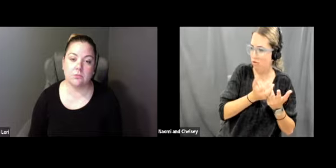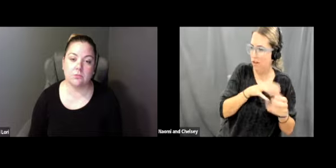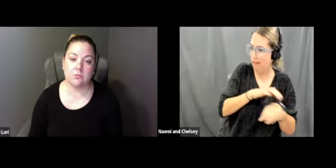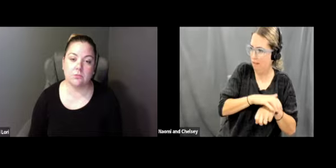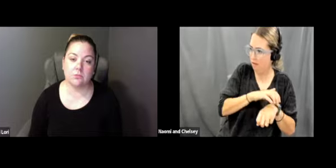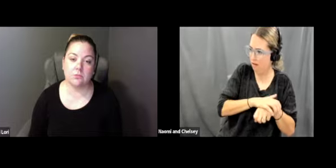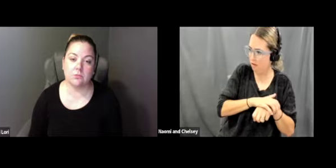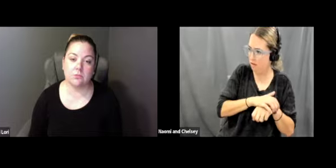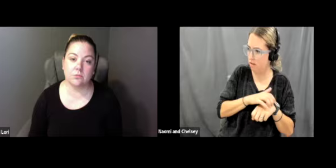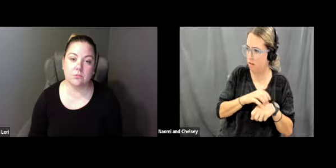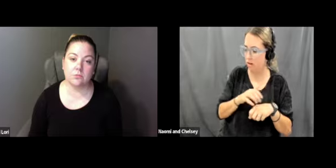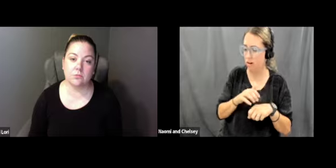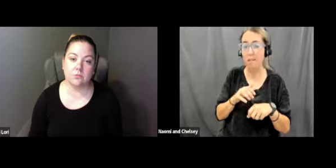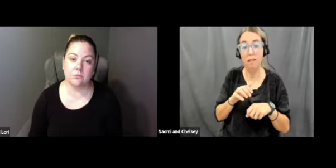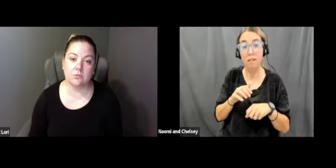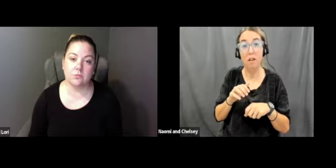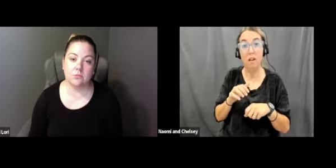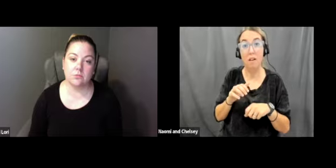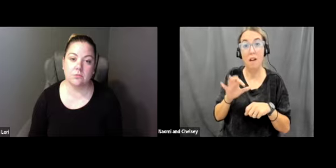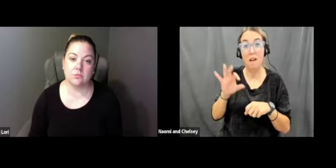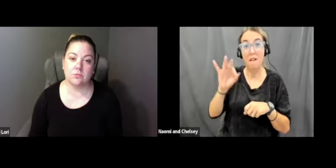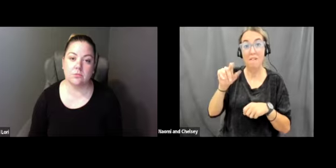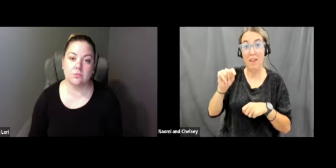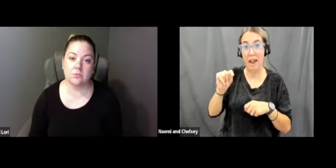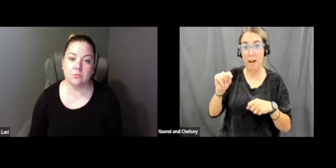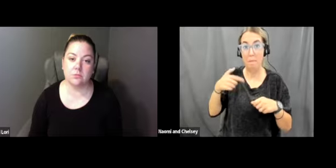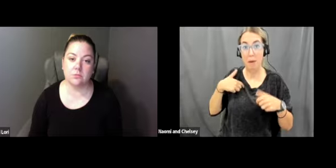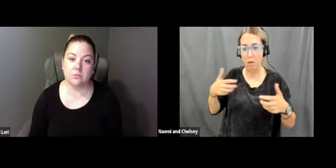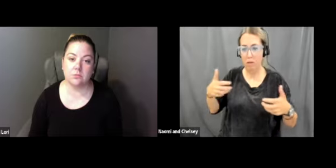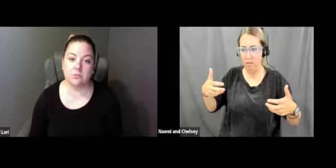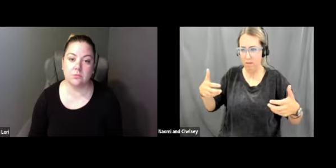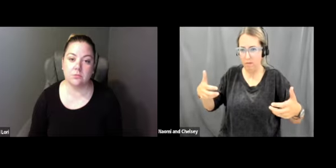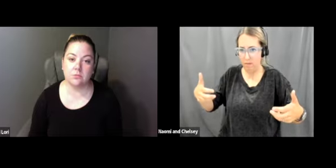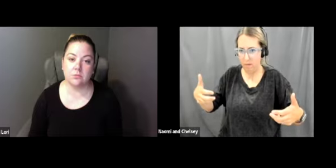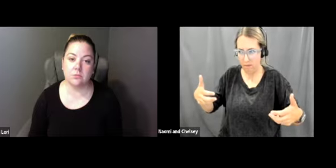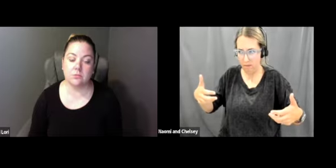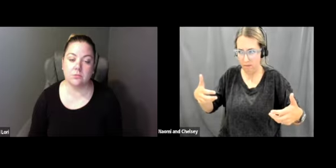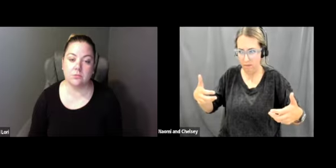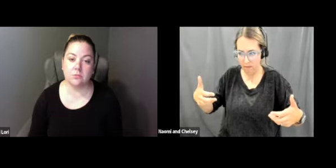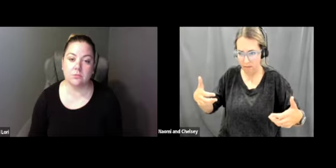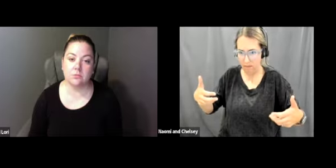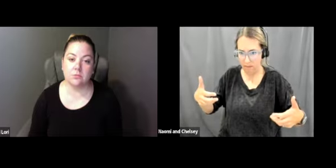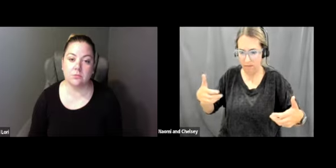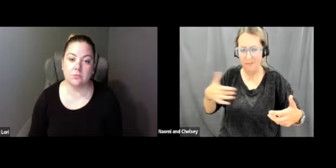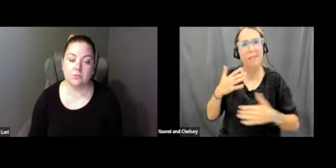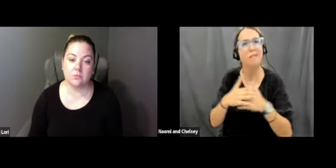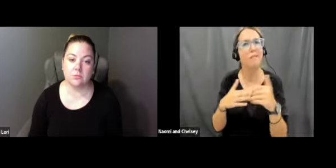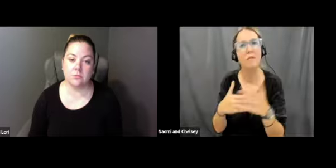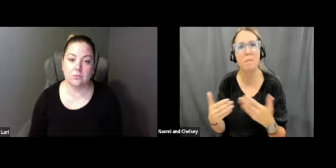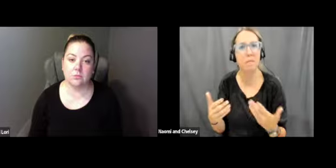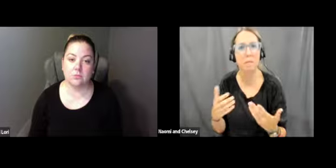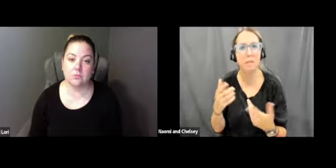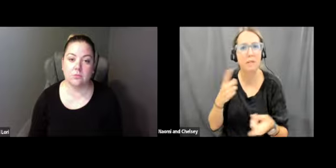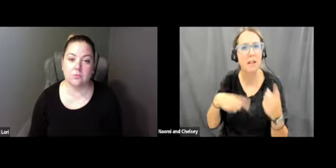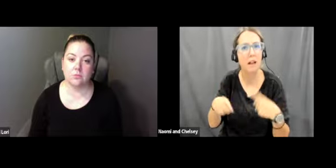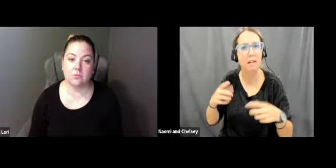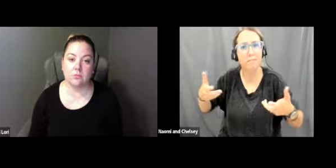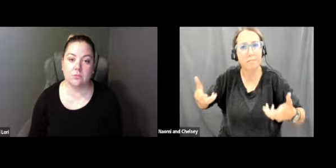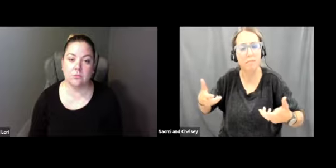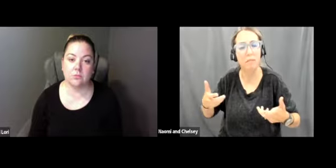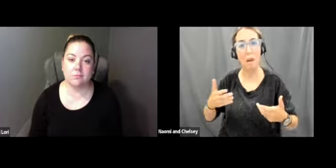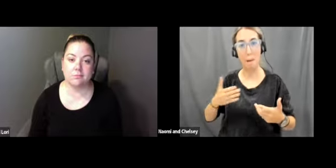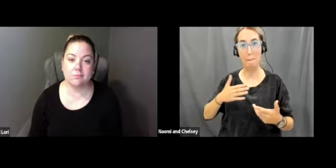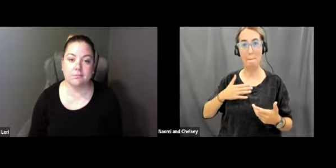wasn't intended to be offensive, I know in my hearing, diet culture influence schema,